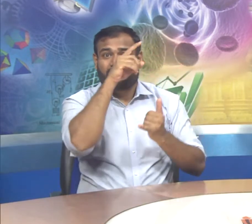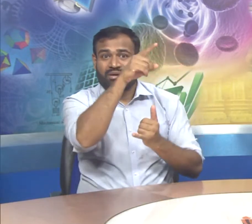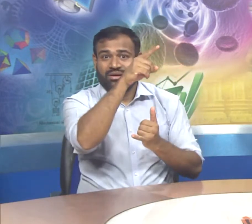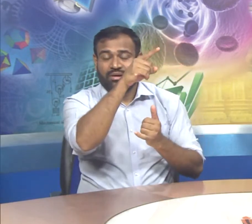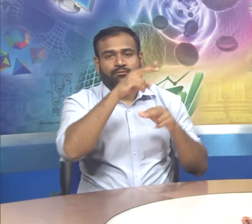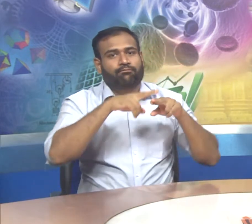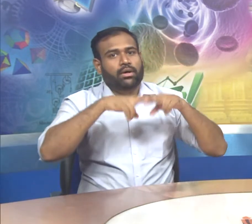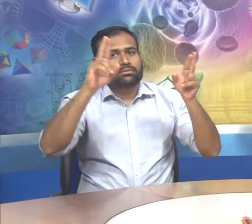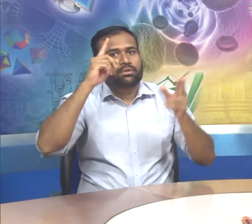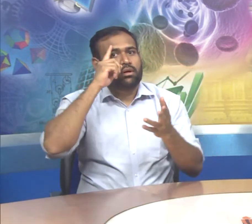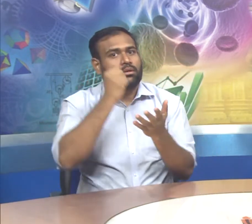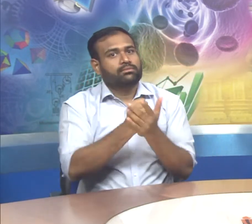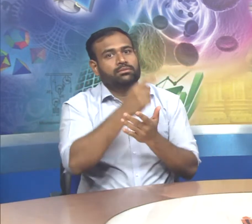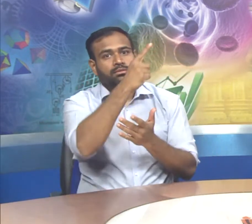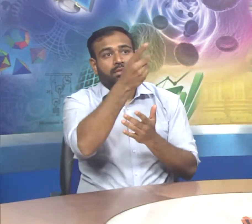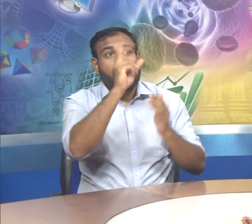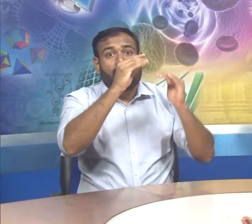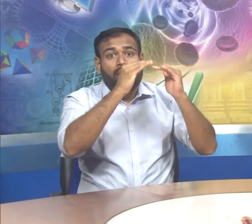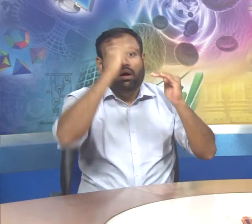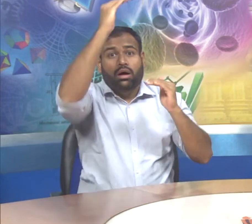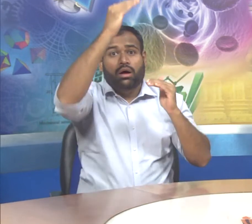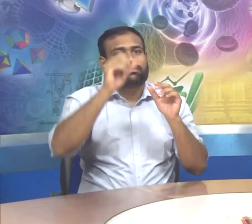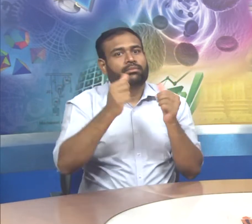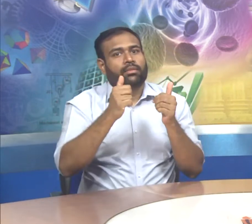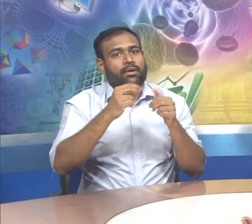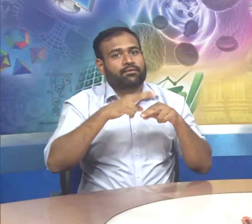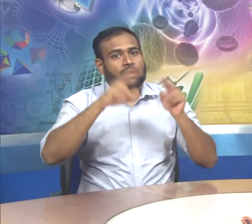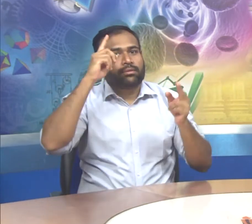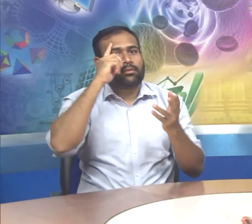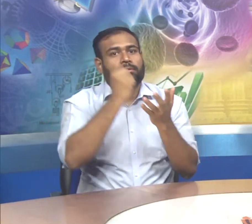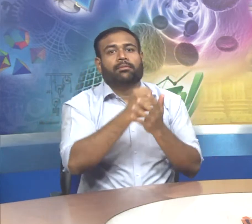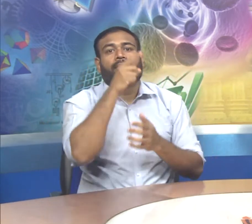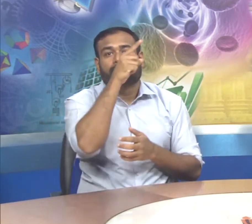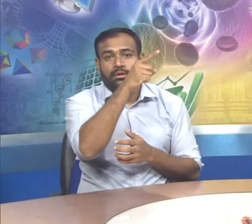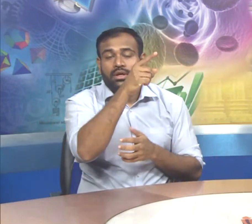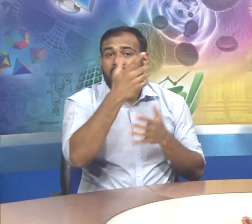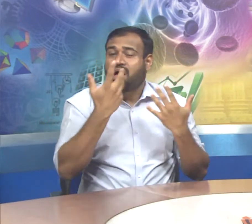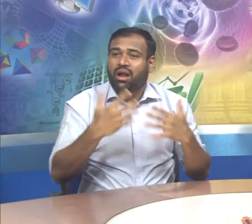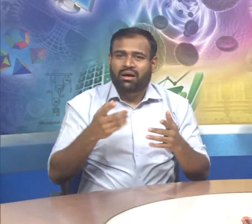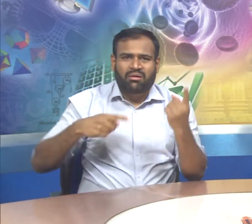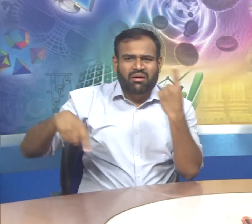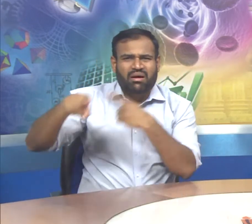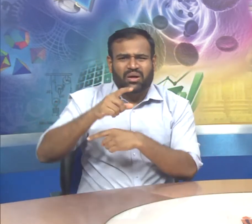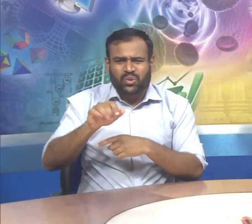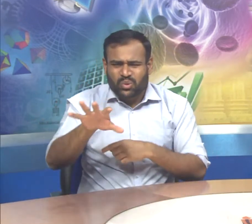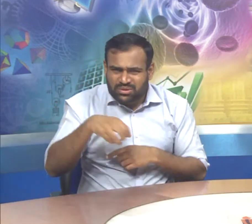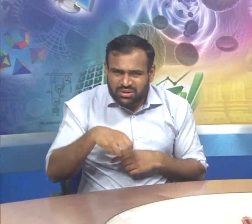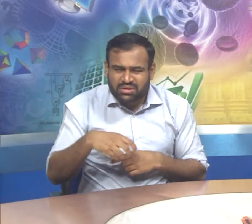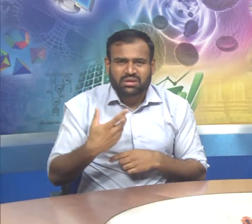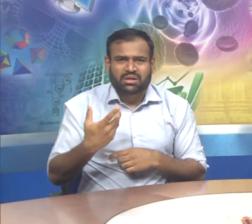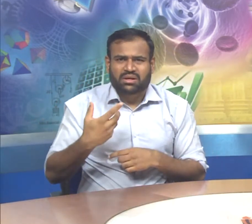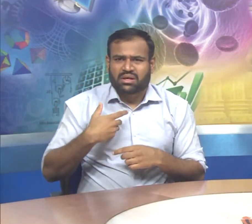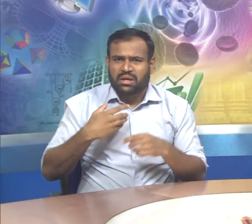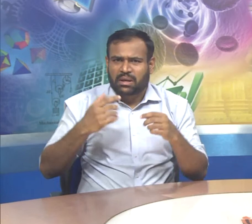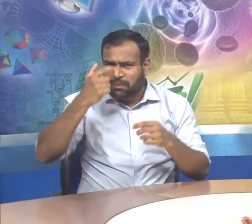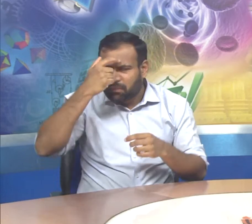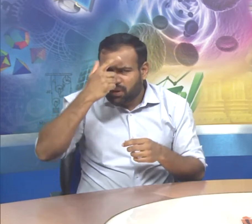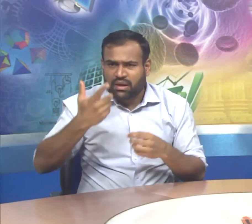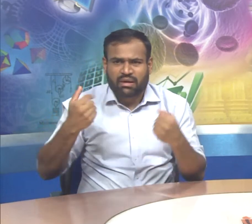It is the highest and the final court of appeal. If one of the